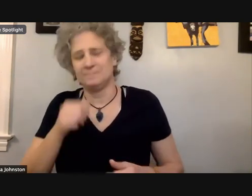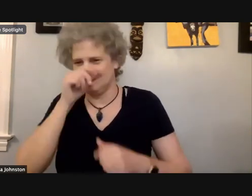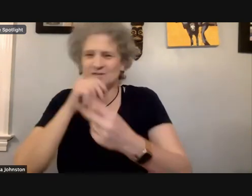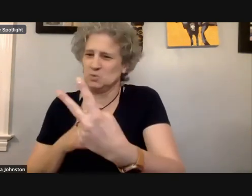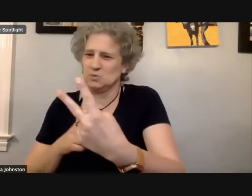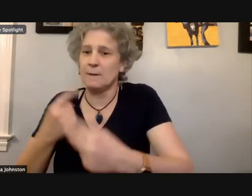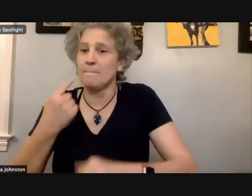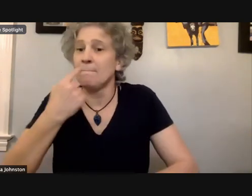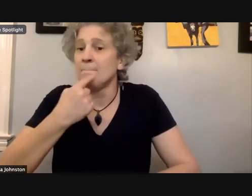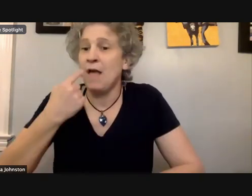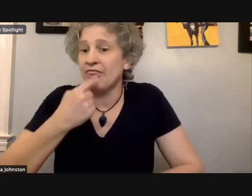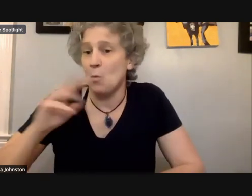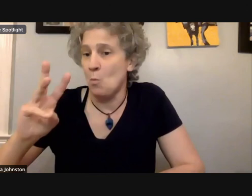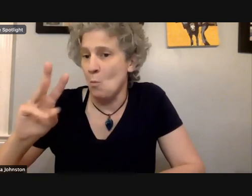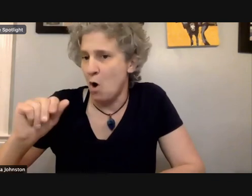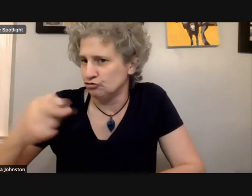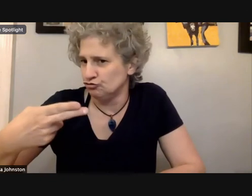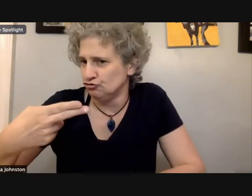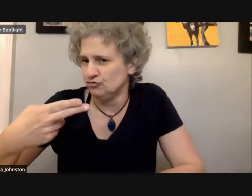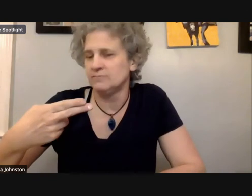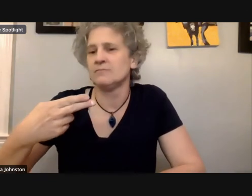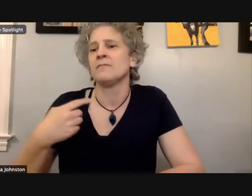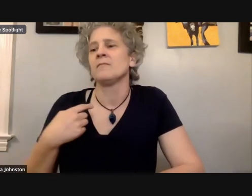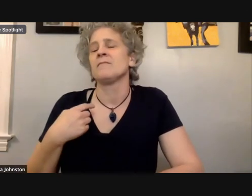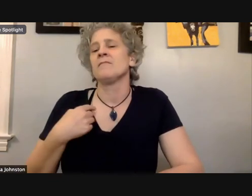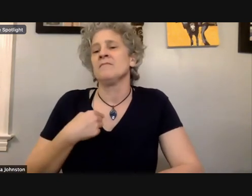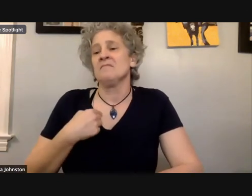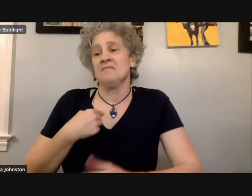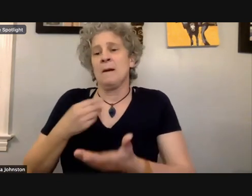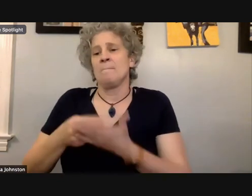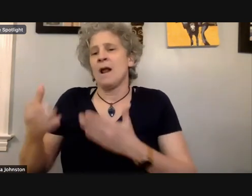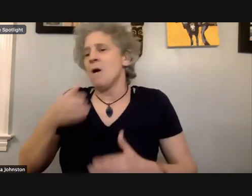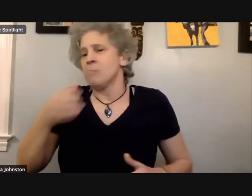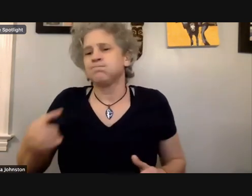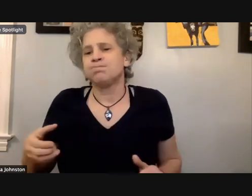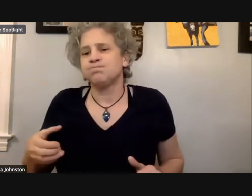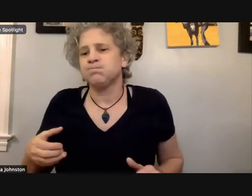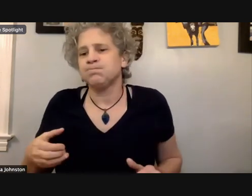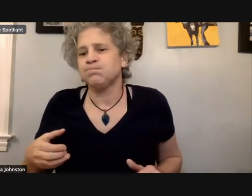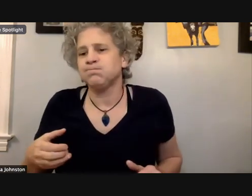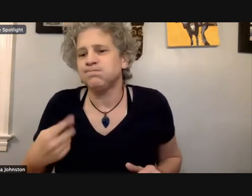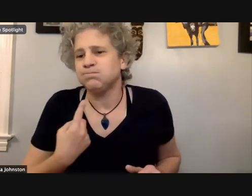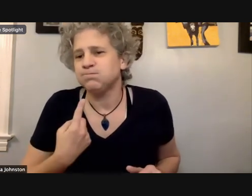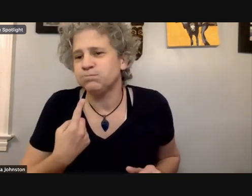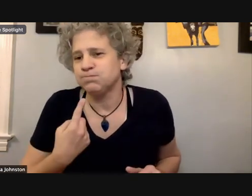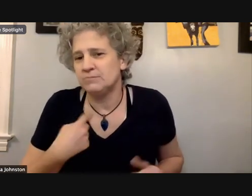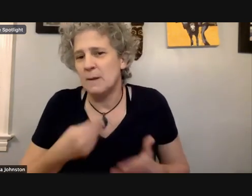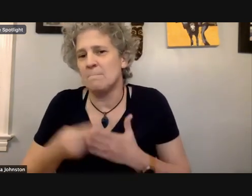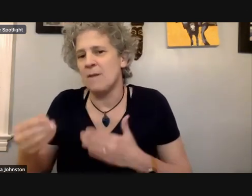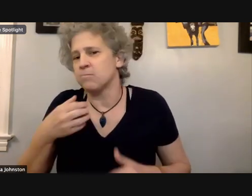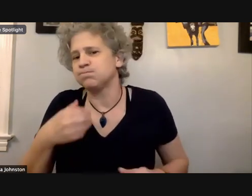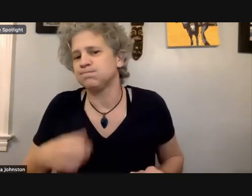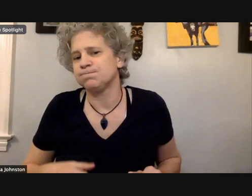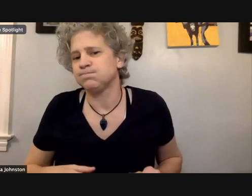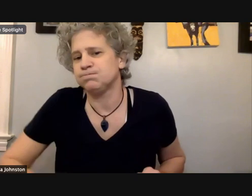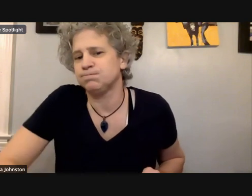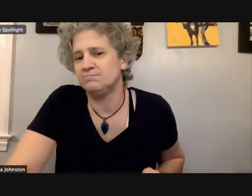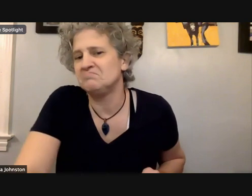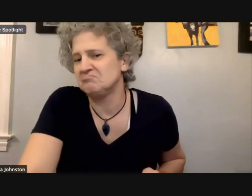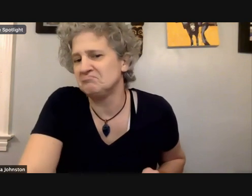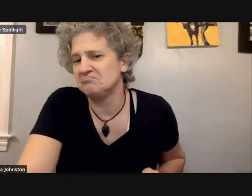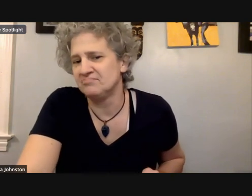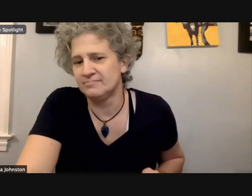Now I gotta kind of think out loud here. Really 2 ways. So mouthwash, compound sign, or you can just show